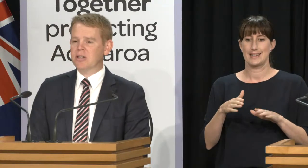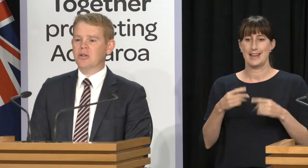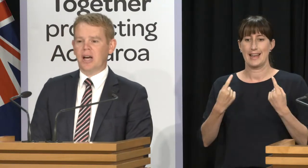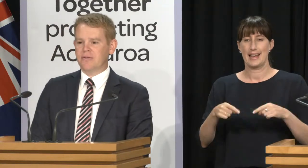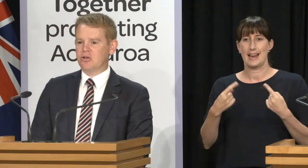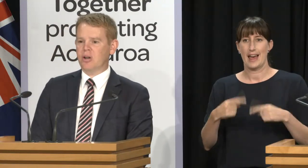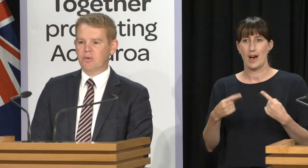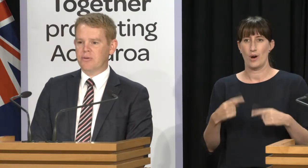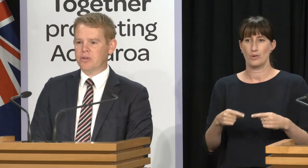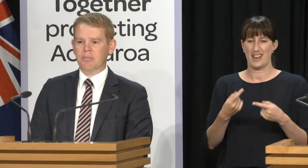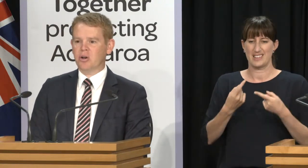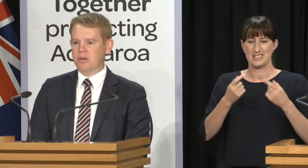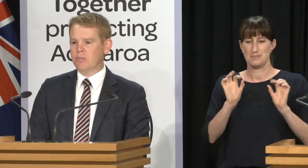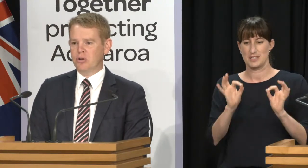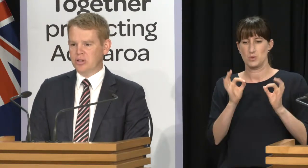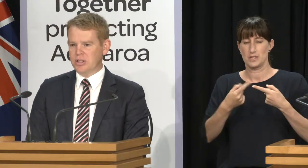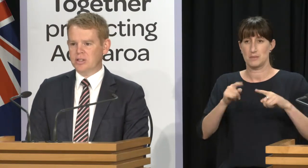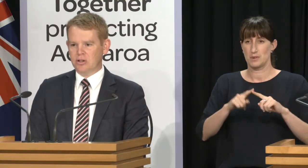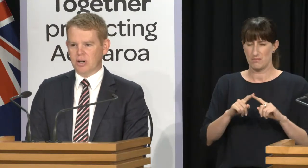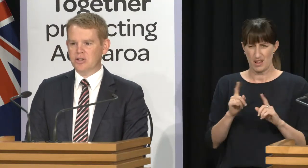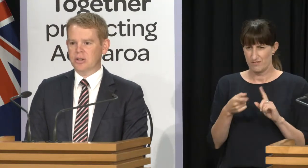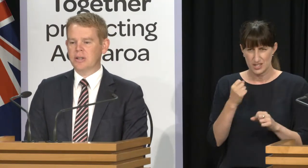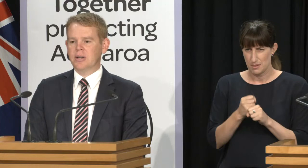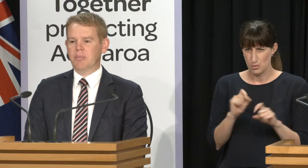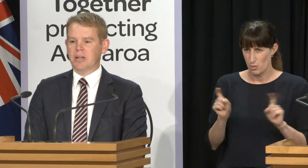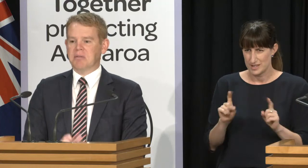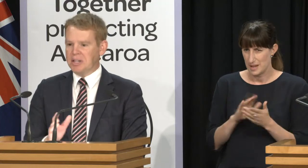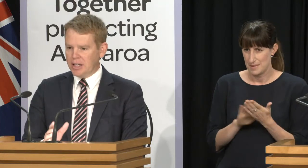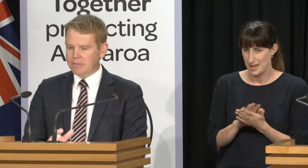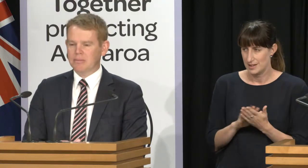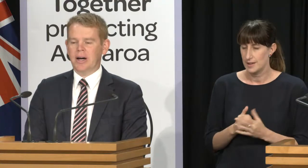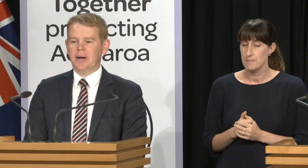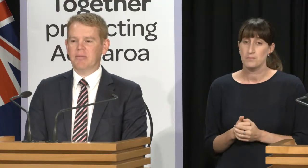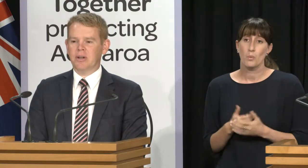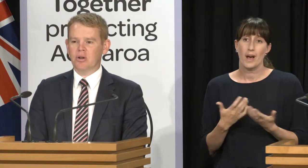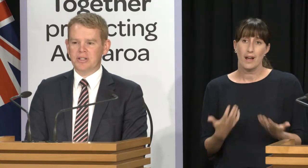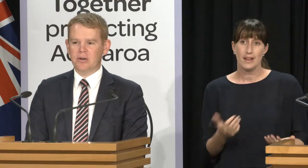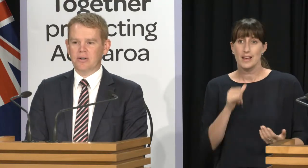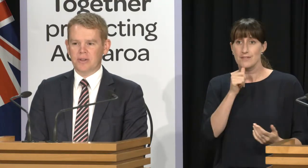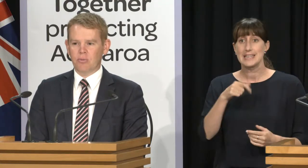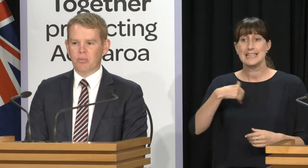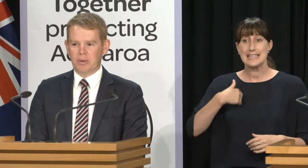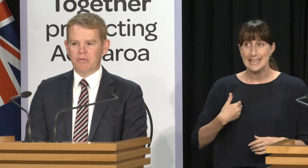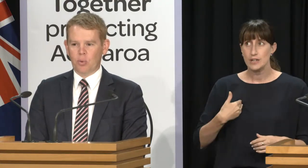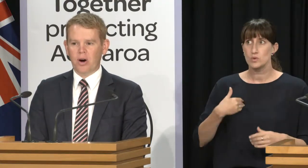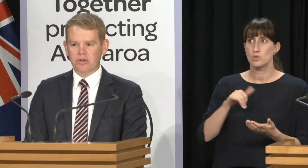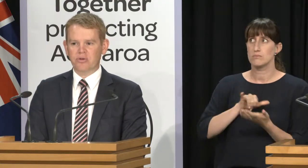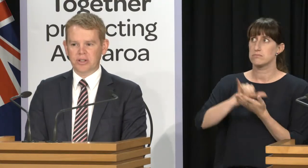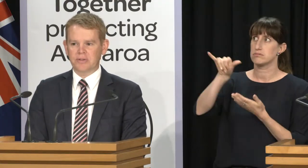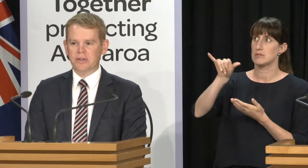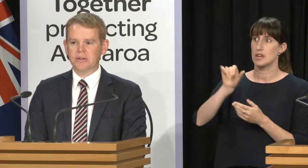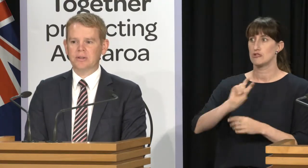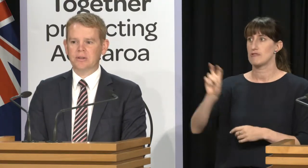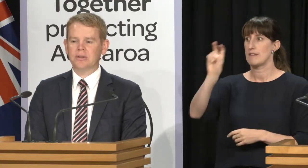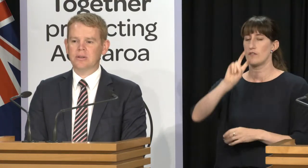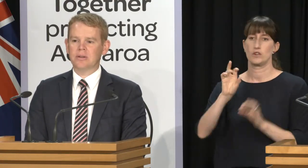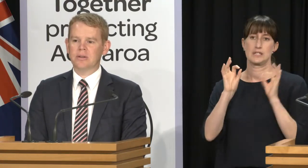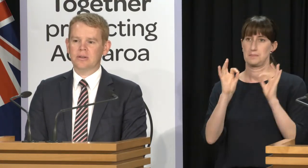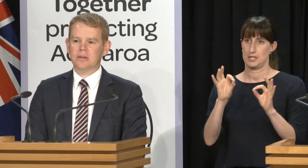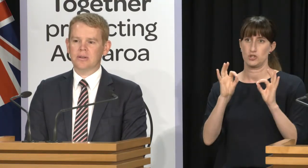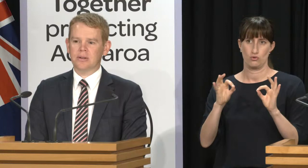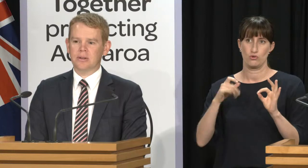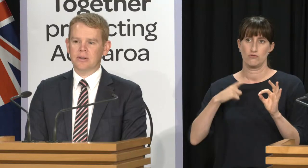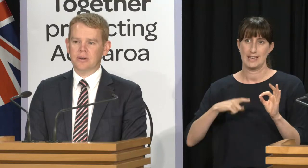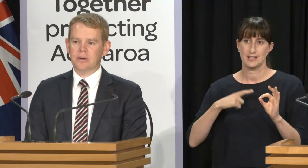who absolutely have to travel for some kind of emergency situation. But again, the criteria for that will be quite restricted.